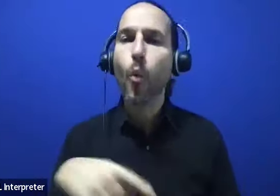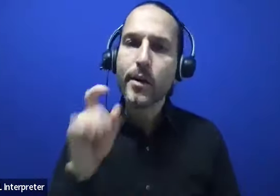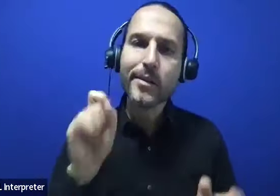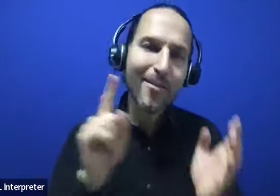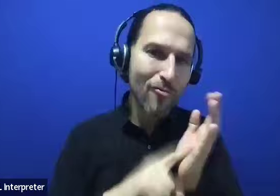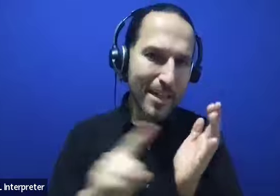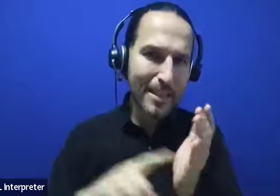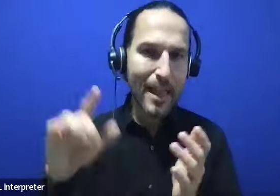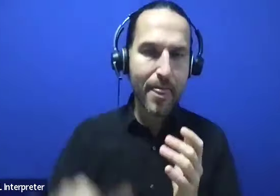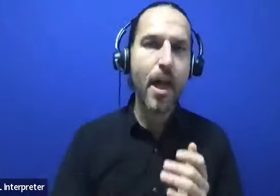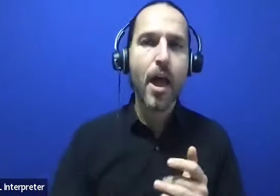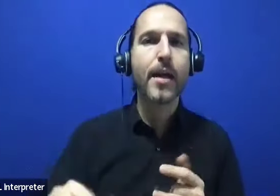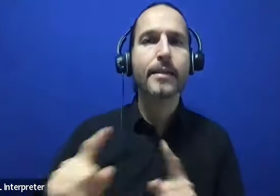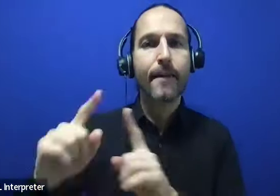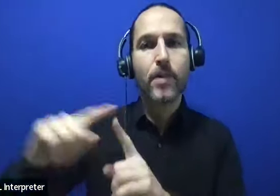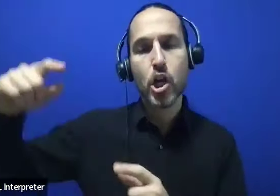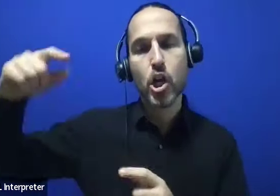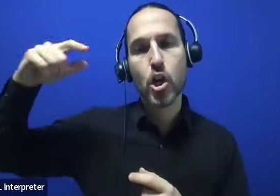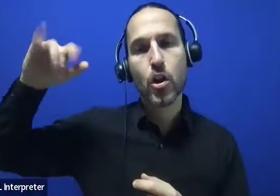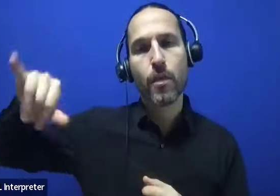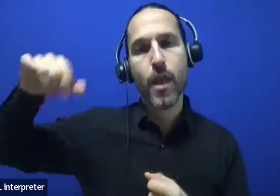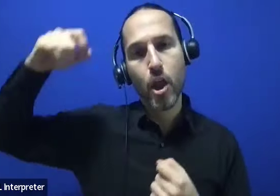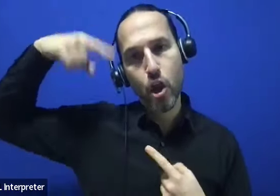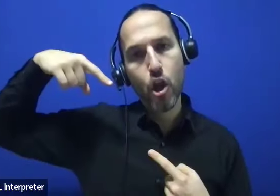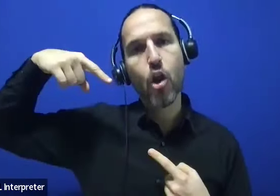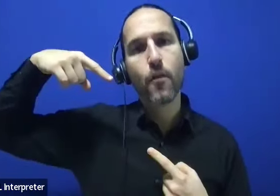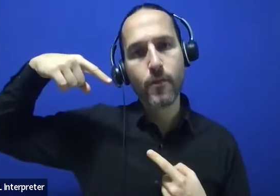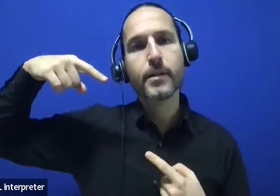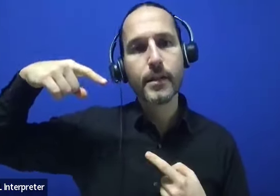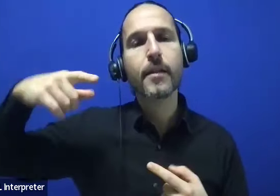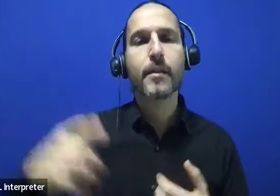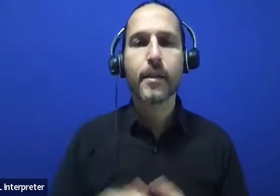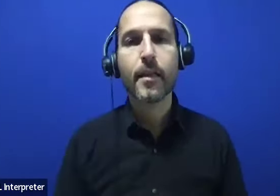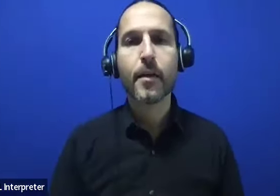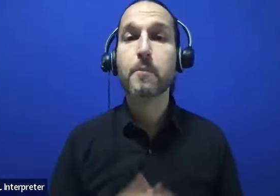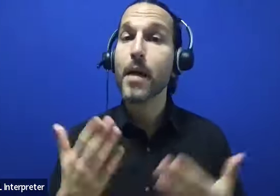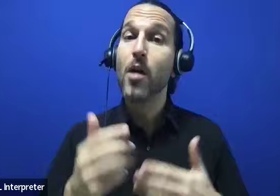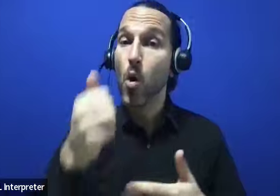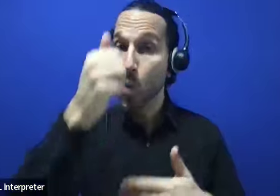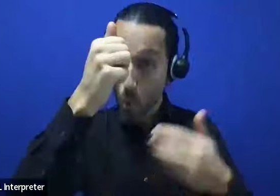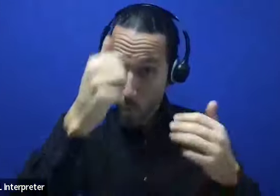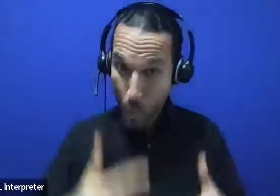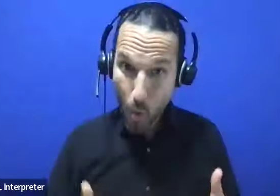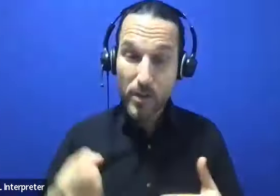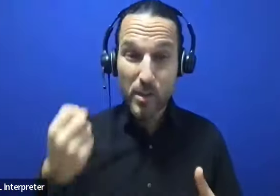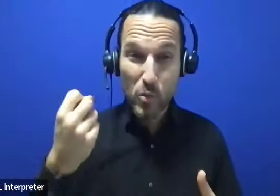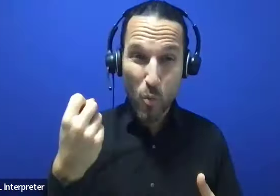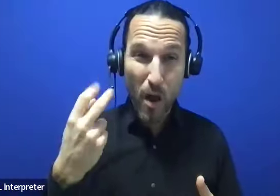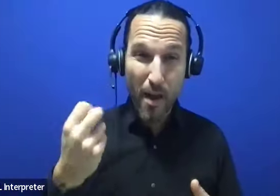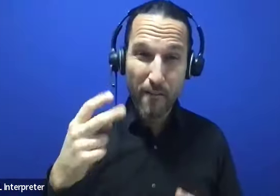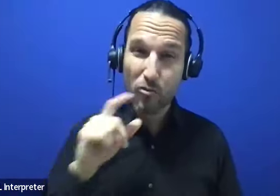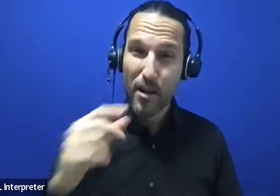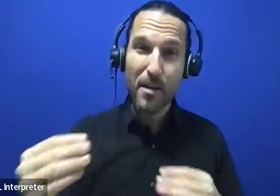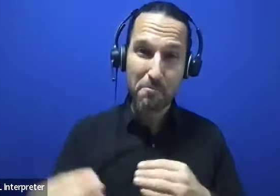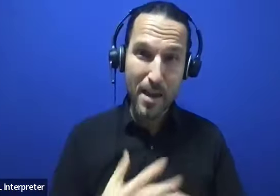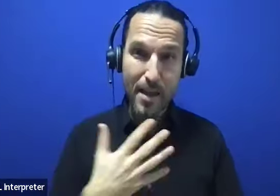at the nerves and believe that in some cases it's possible that all 12 nerves are impacted. Now,